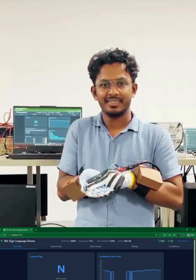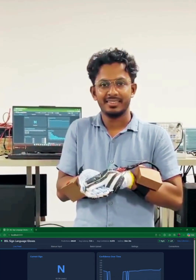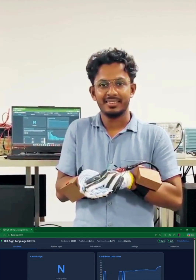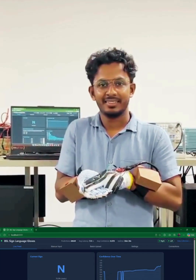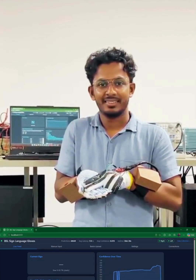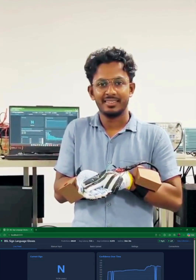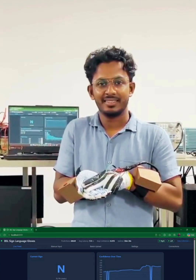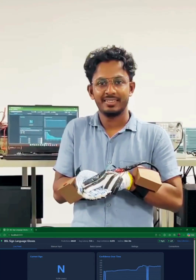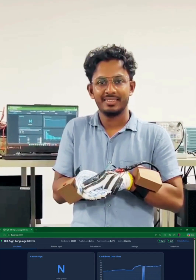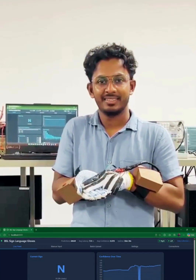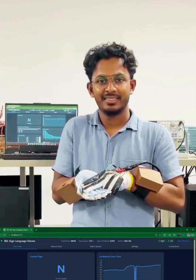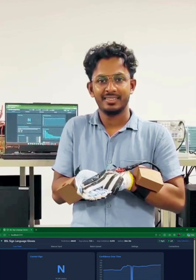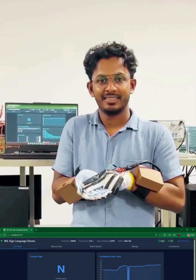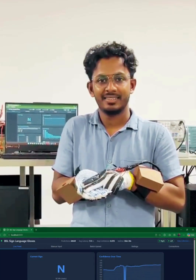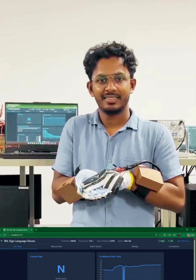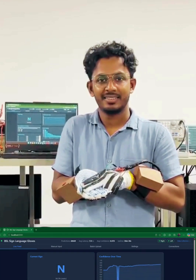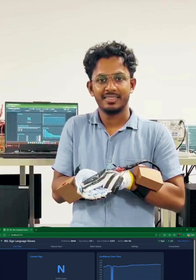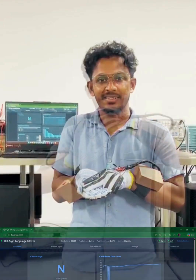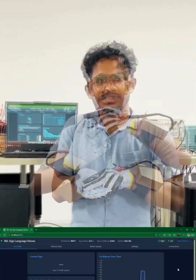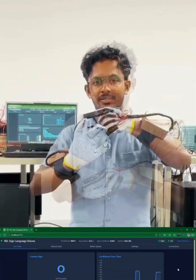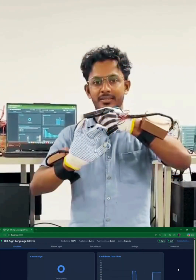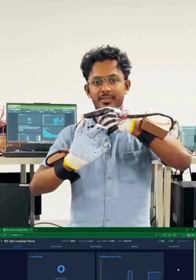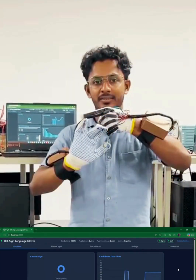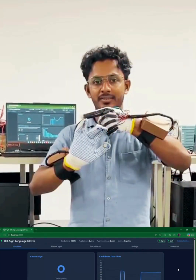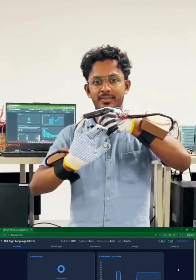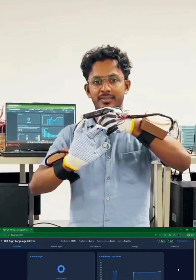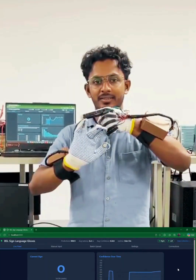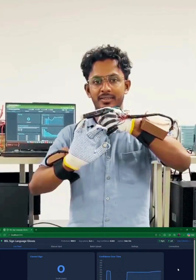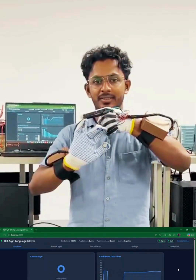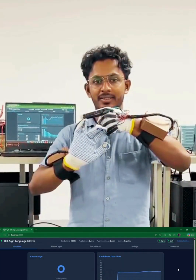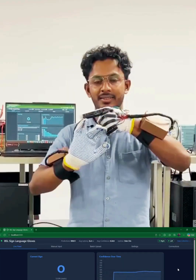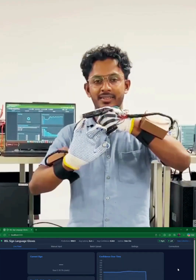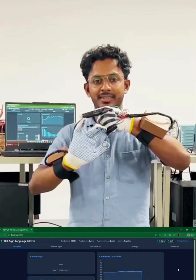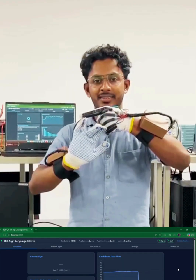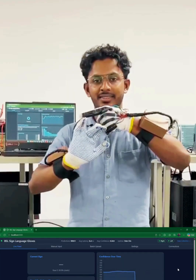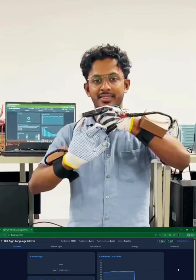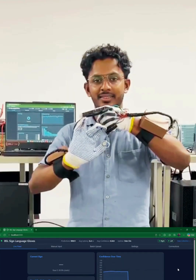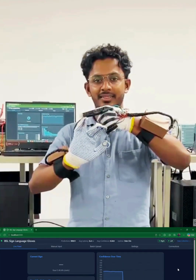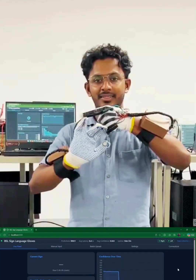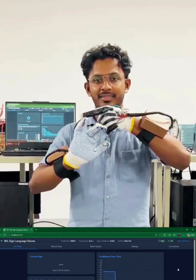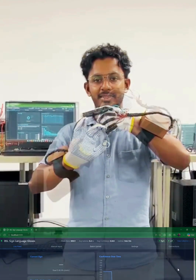N N O